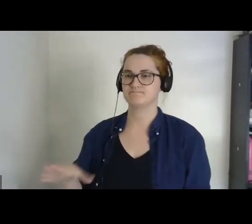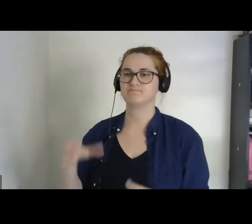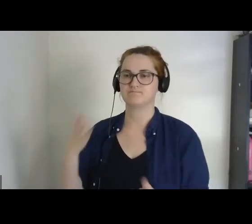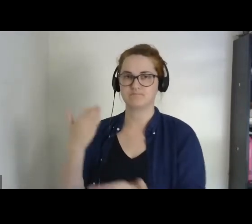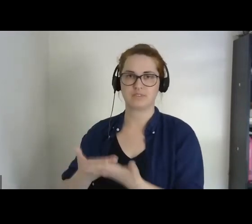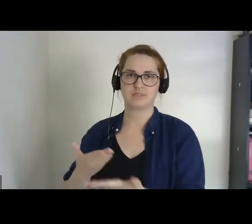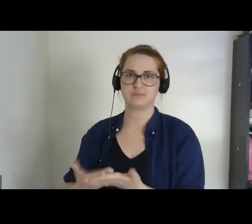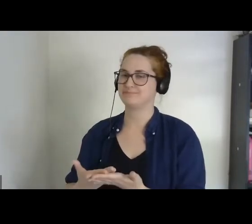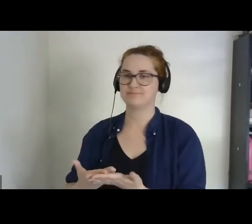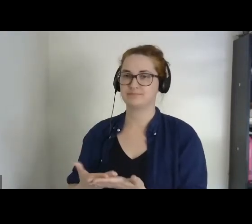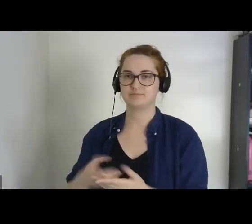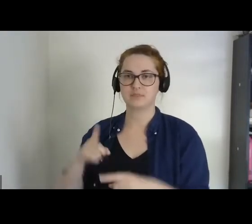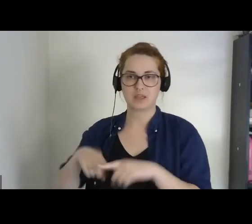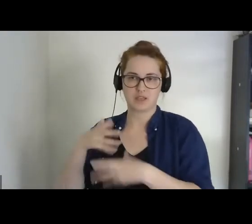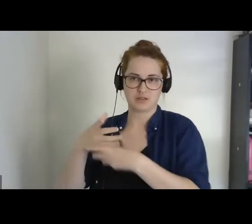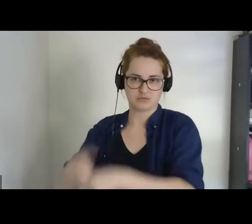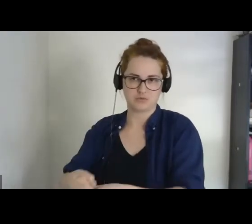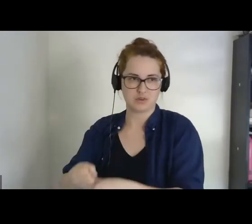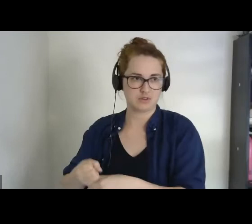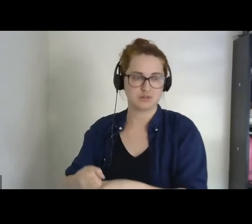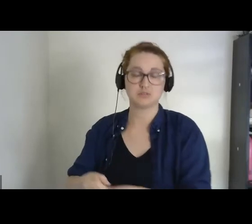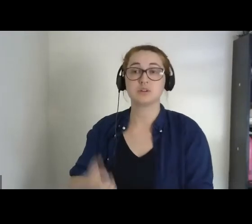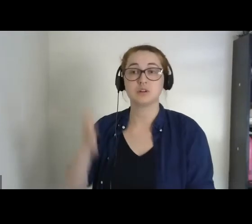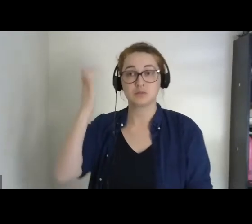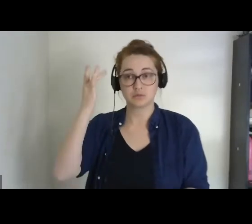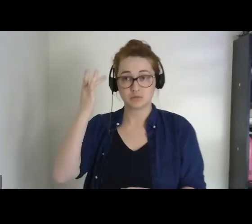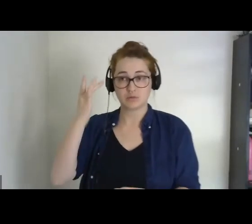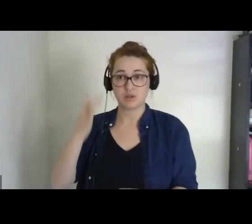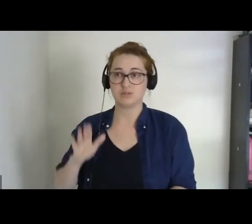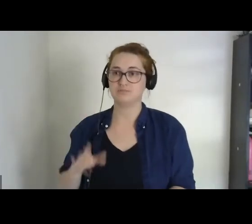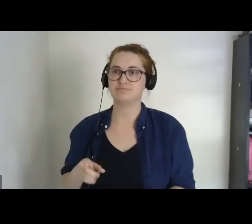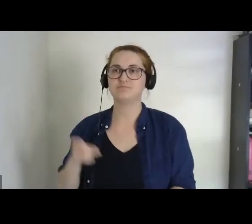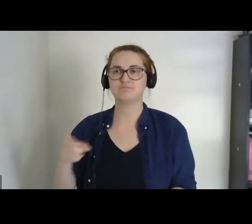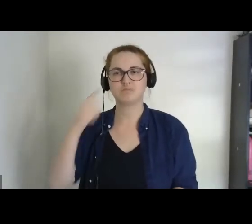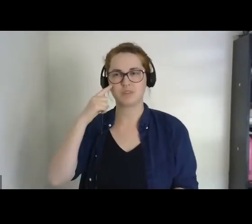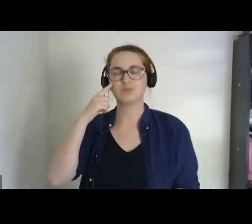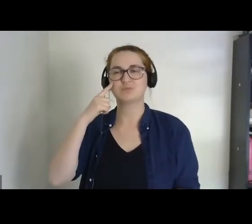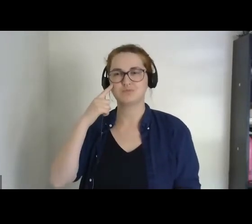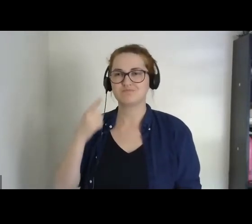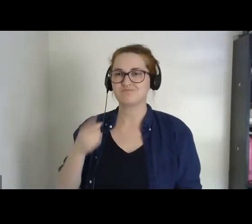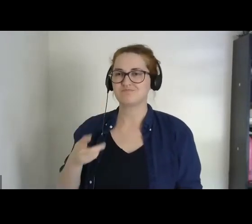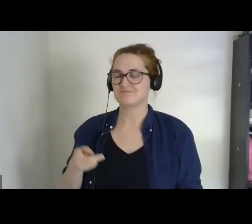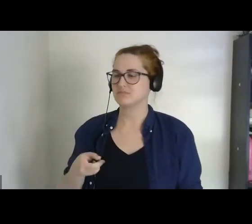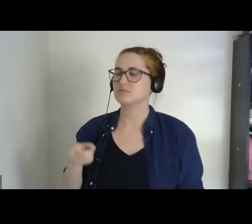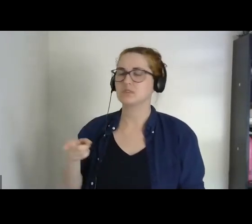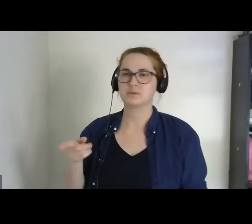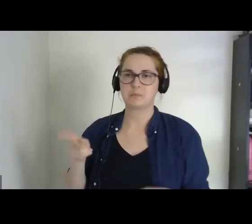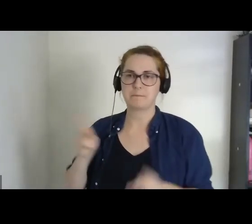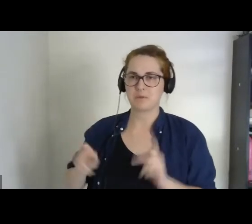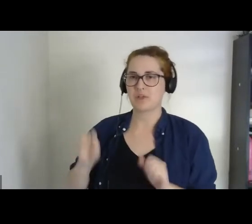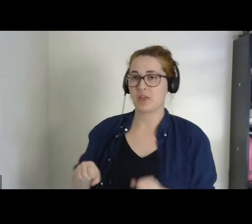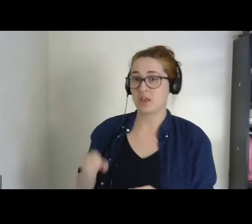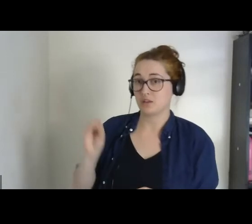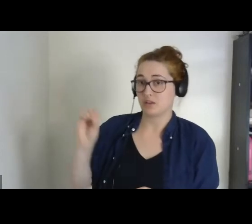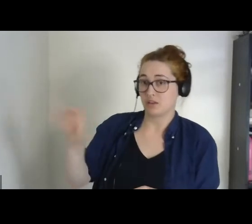her disability made her suggestible. And by this, they meant that people could suggest things to her and that